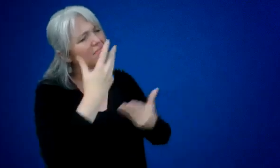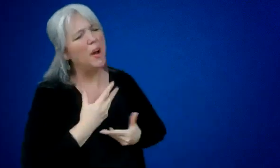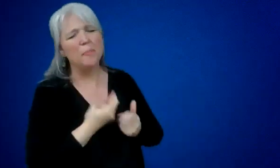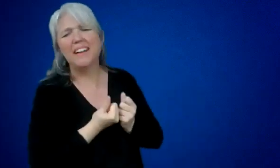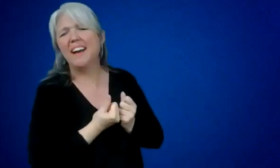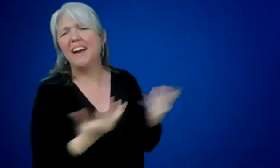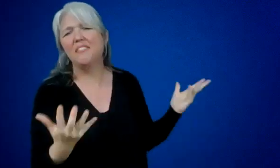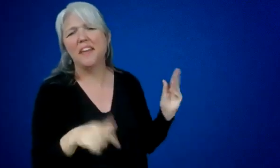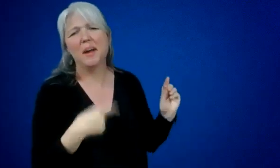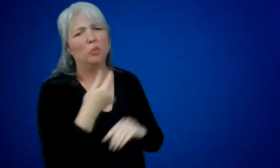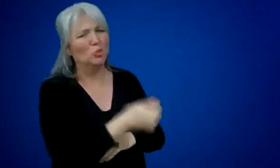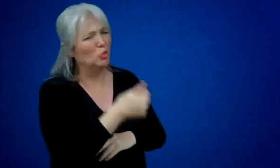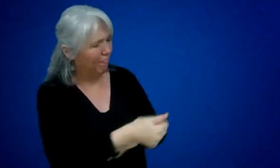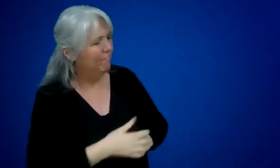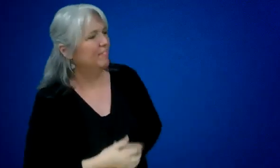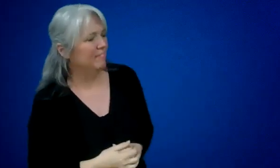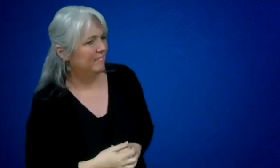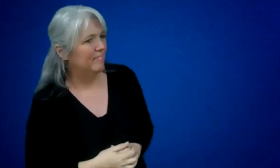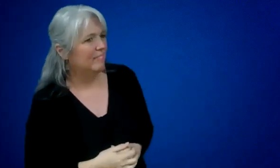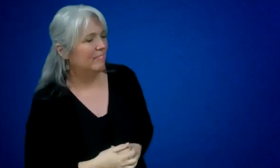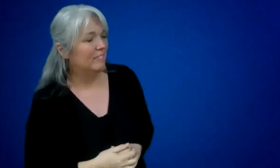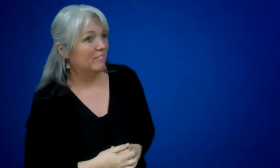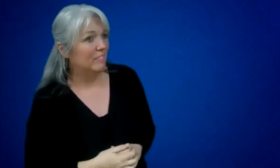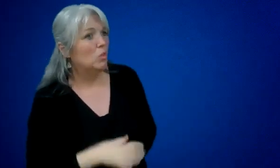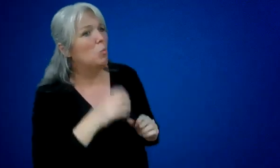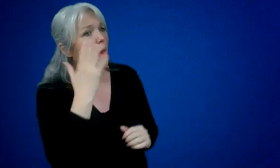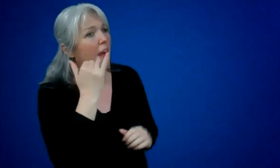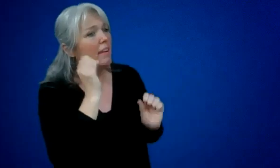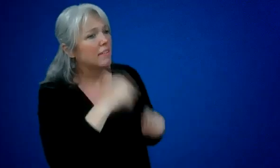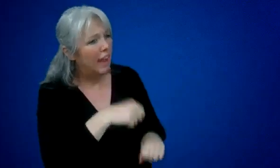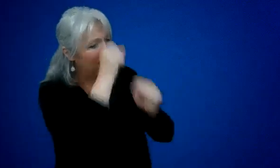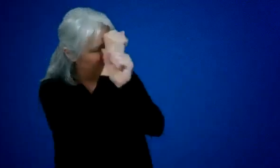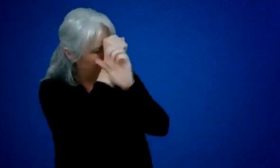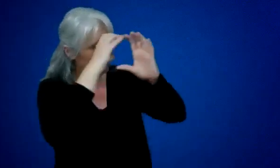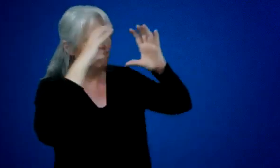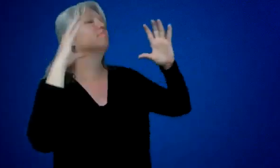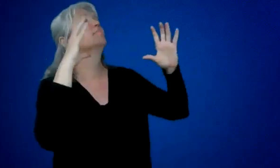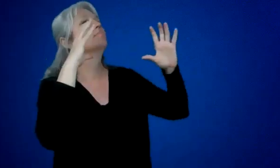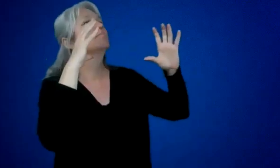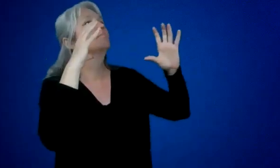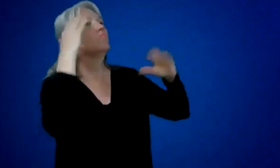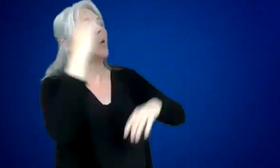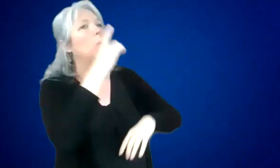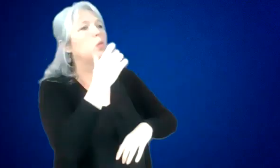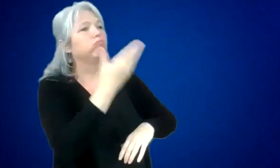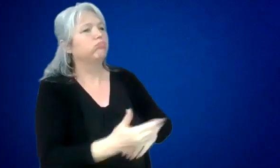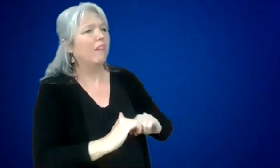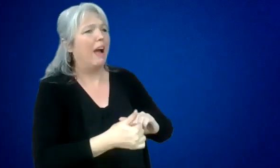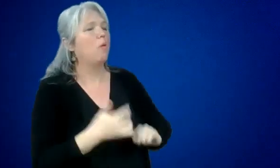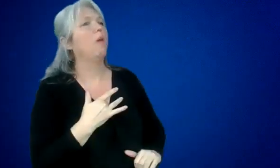everything about yourself, so as I can see you with my heart? And because Winn-Dixie